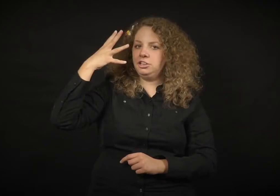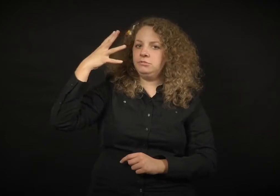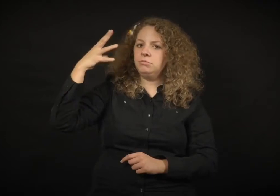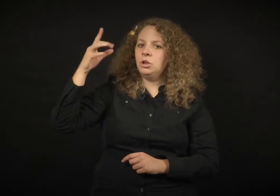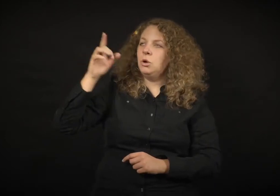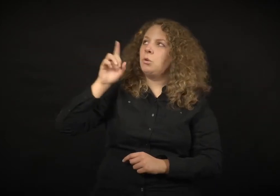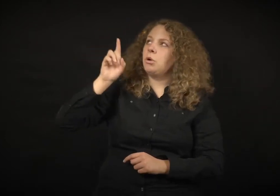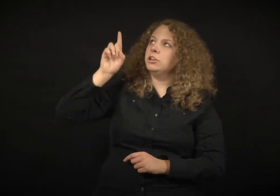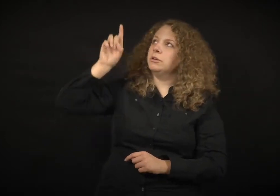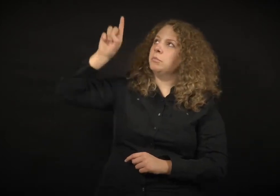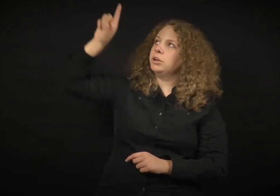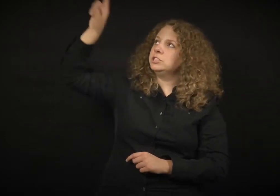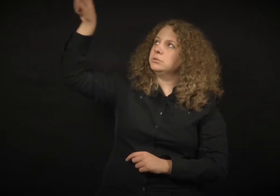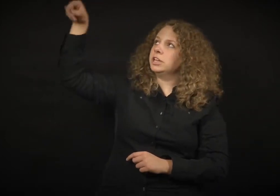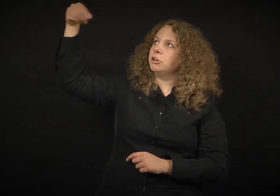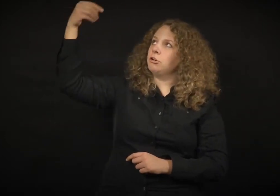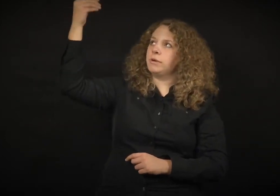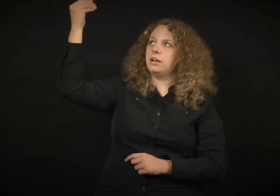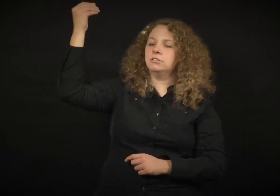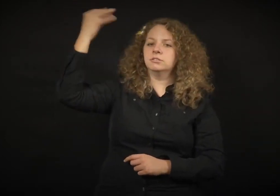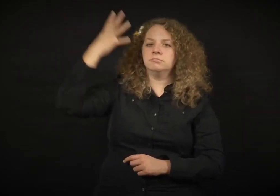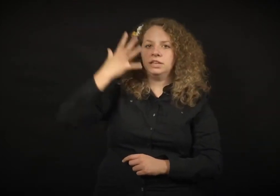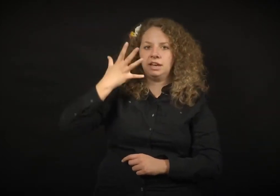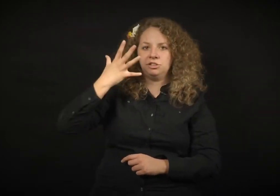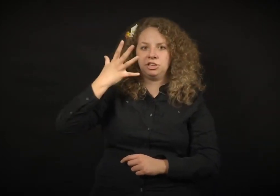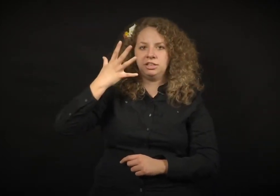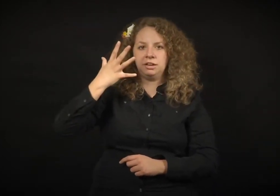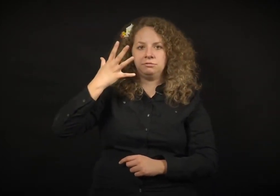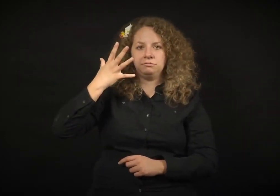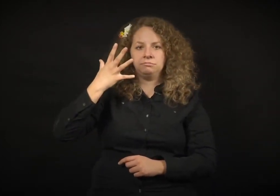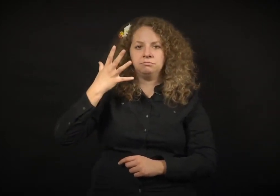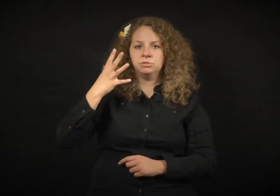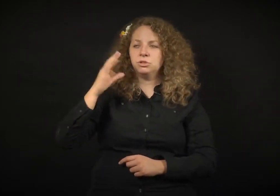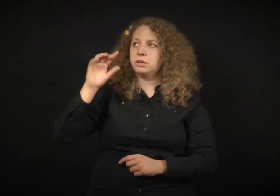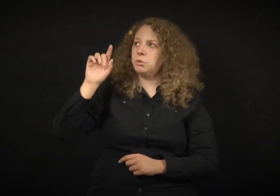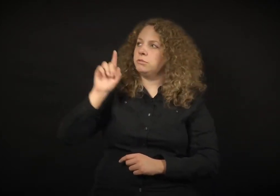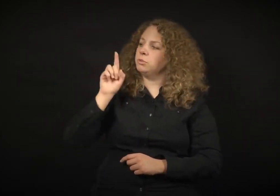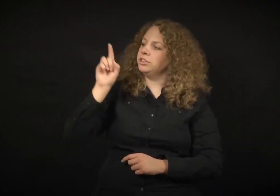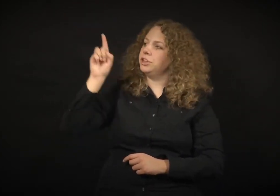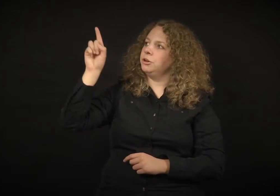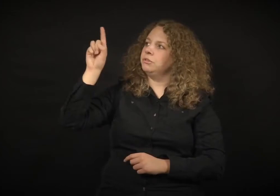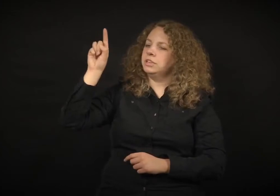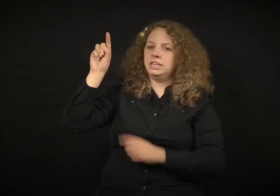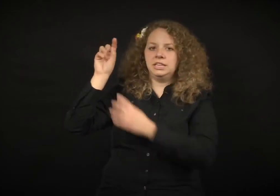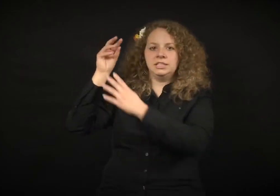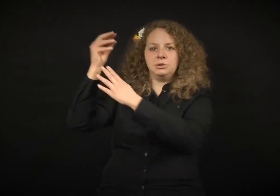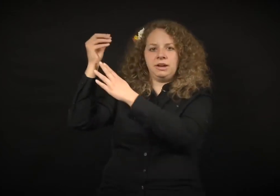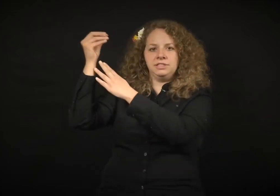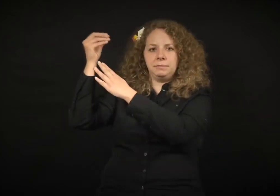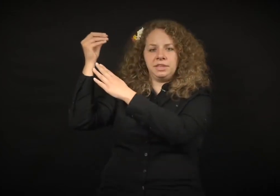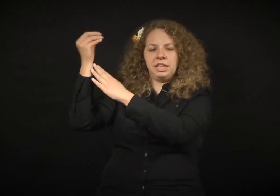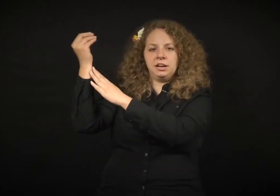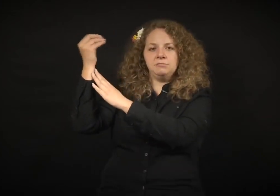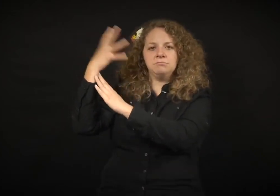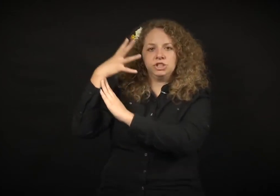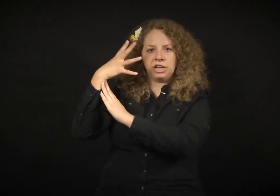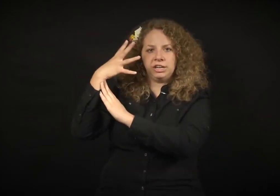you, or you can point to it and go around and have it shine down. So the important point though is that you have something here shining